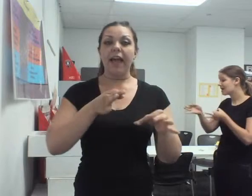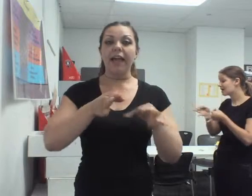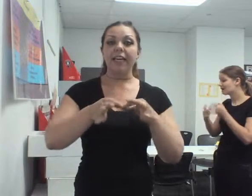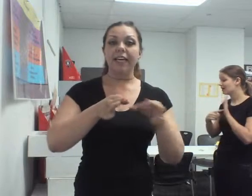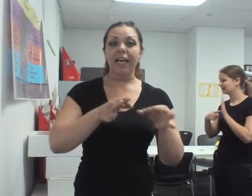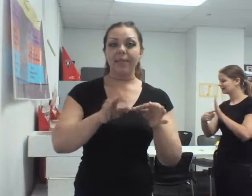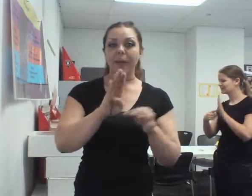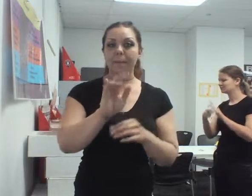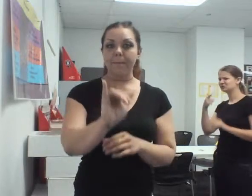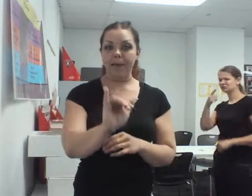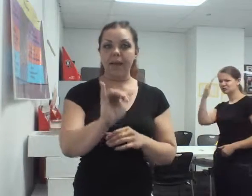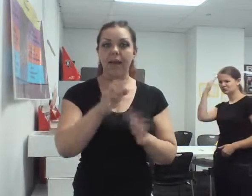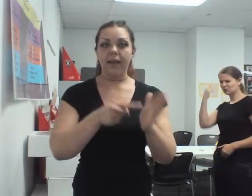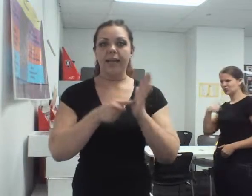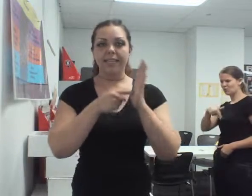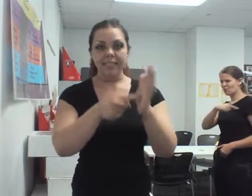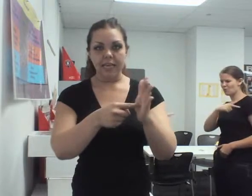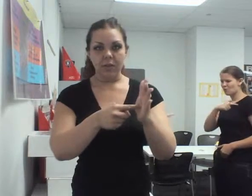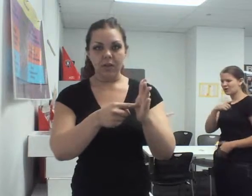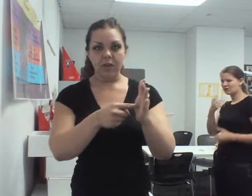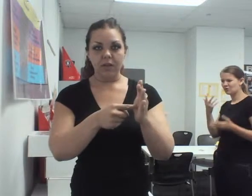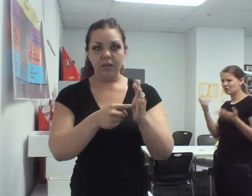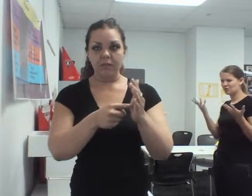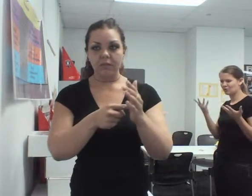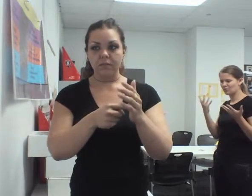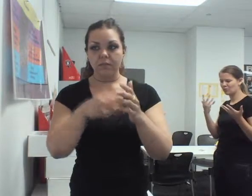this in ASL?